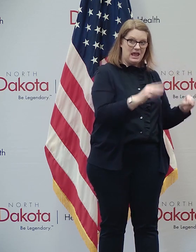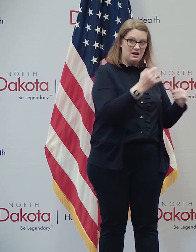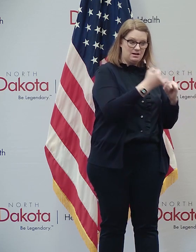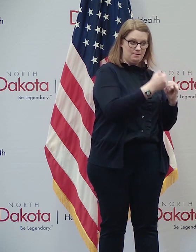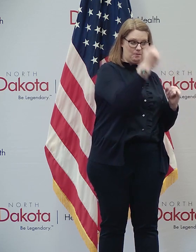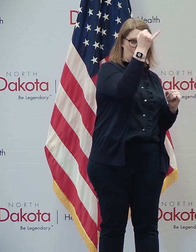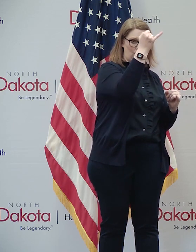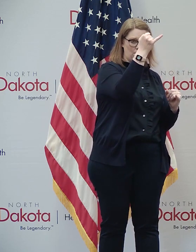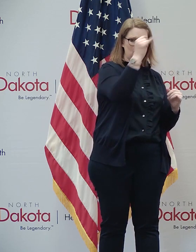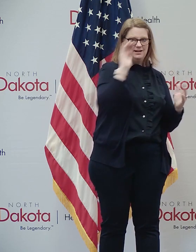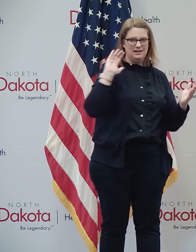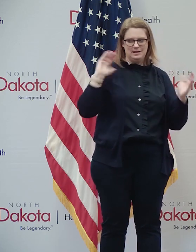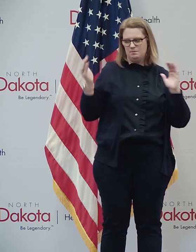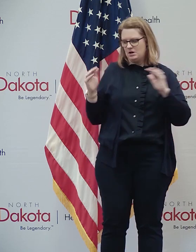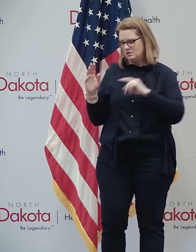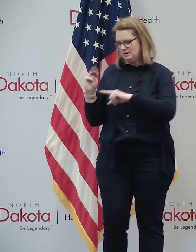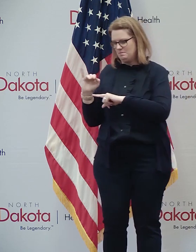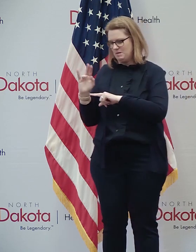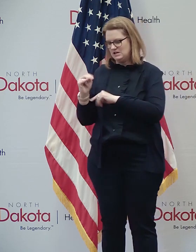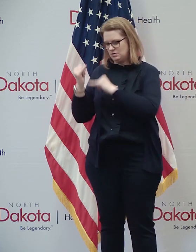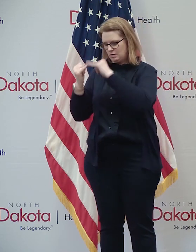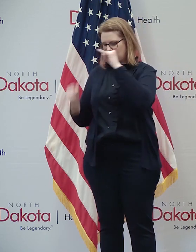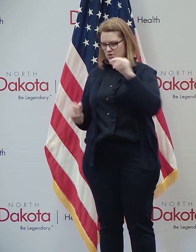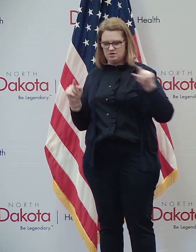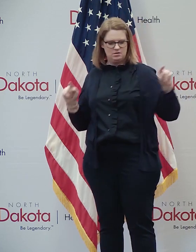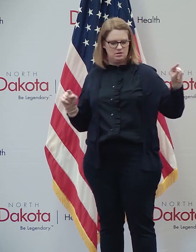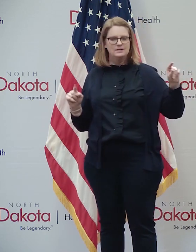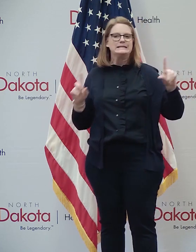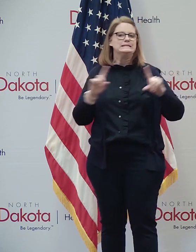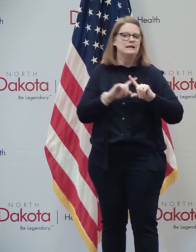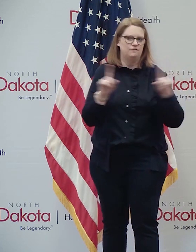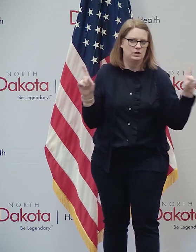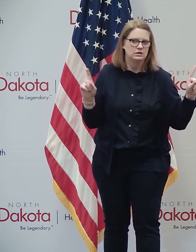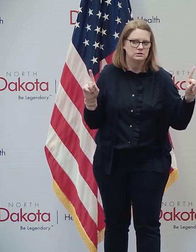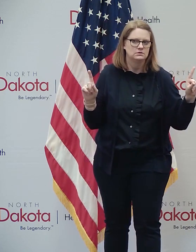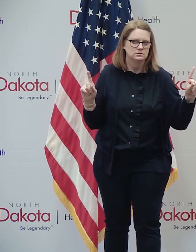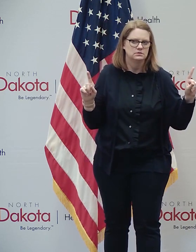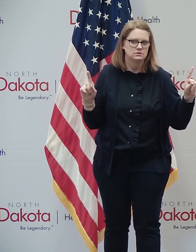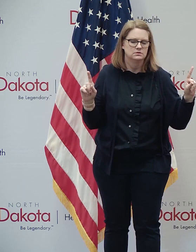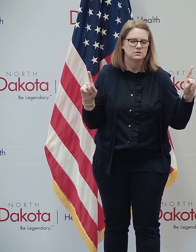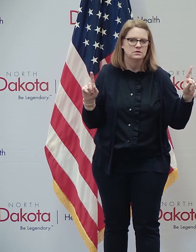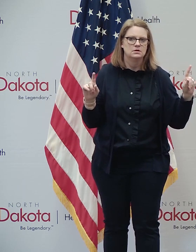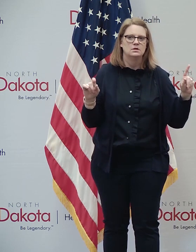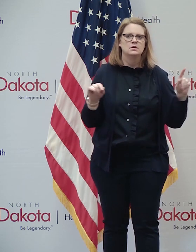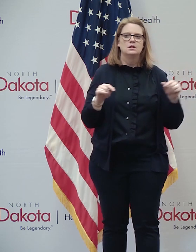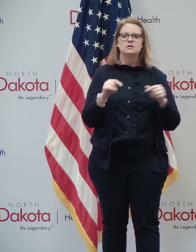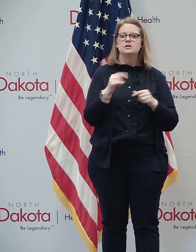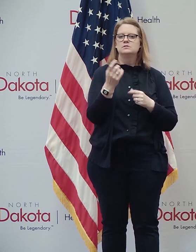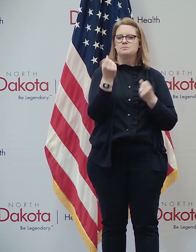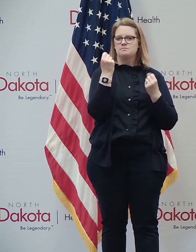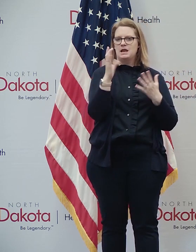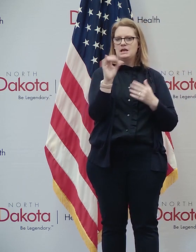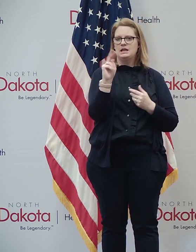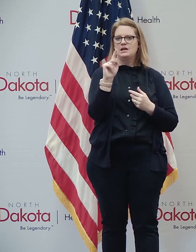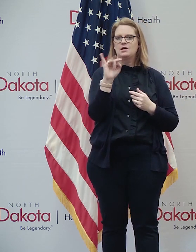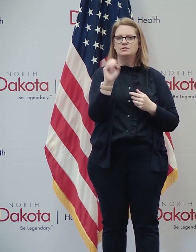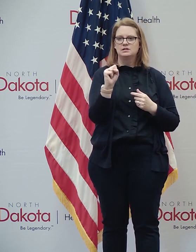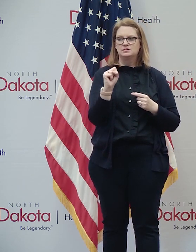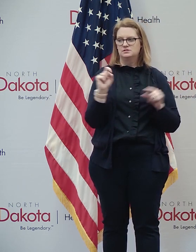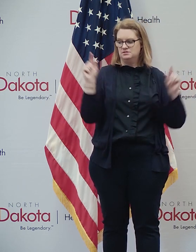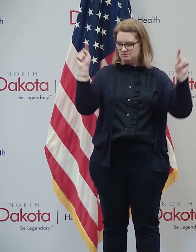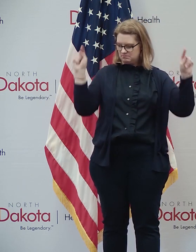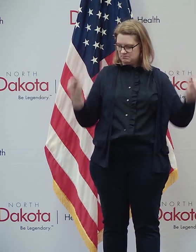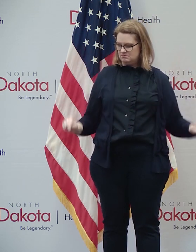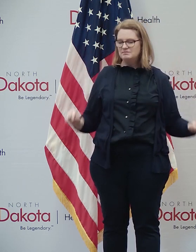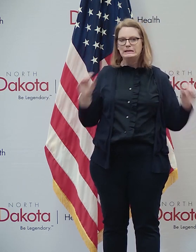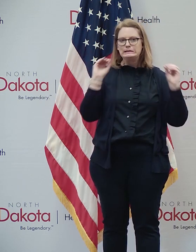away on the Montana side. It turns out that again we have the amount of population